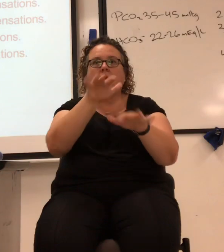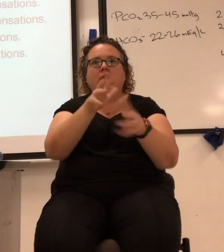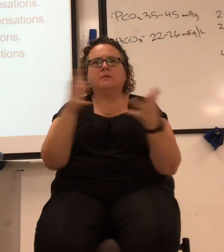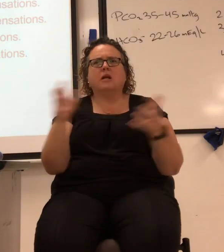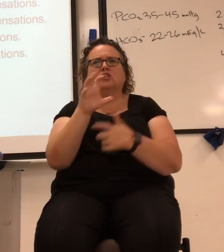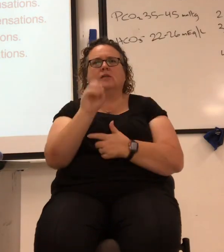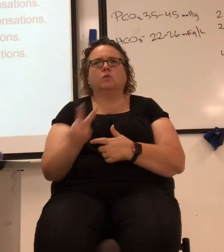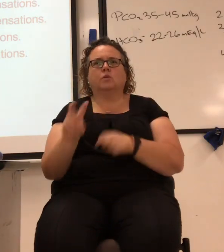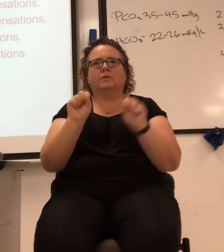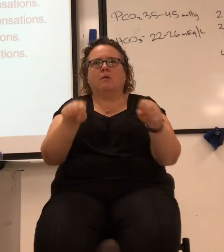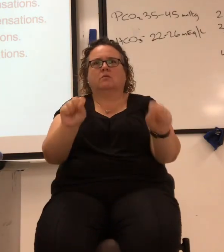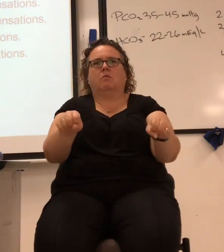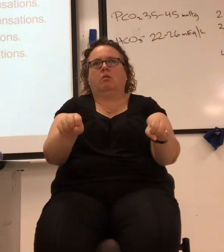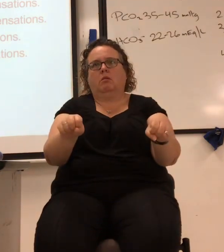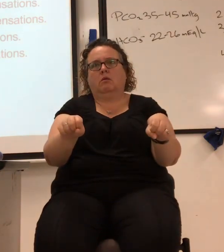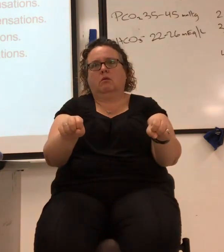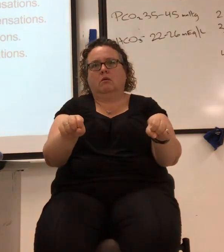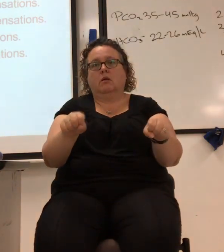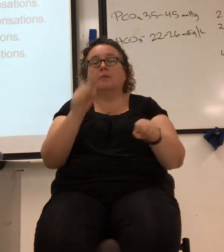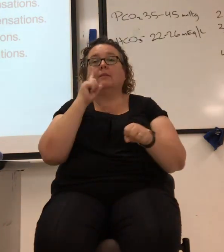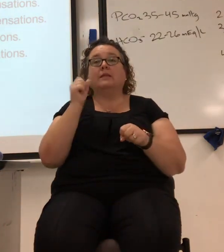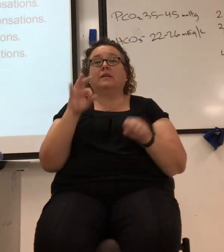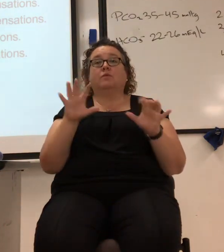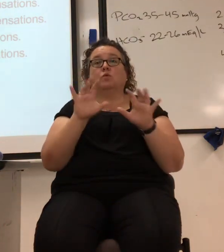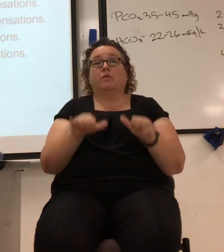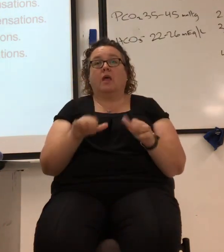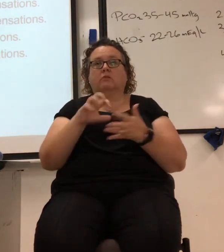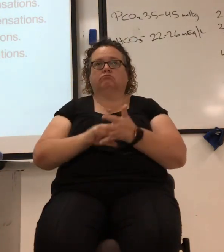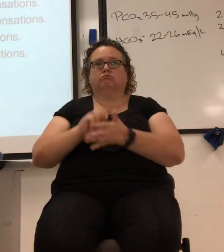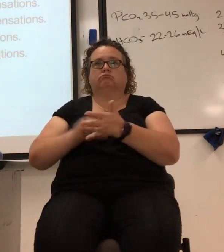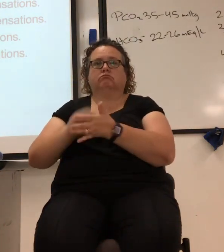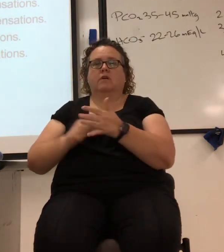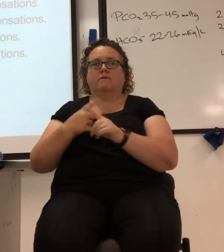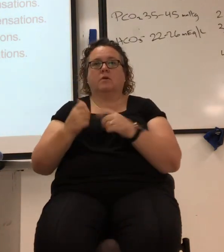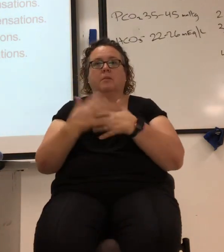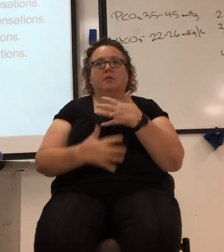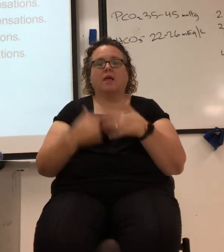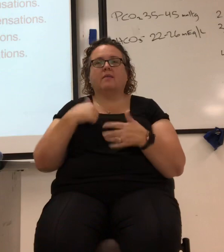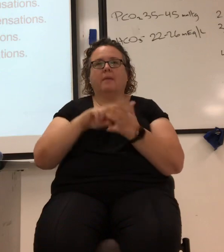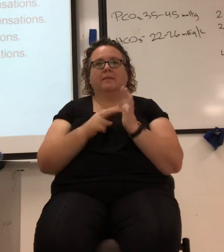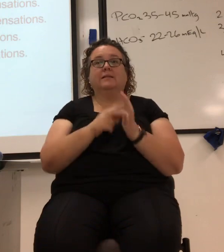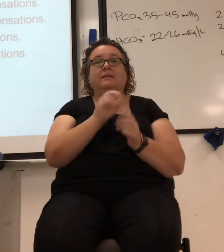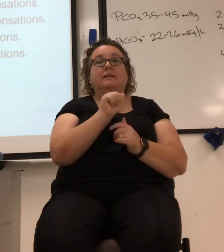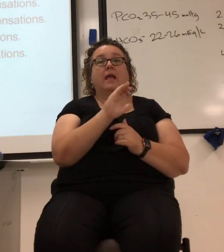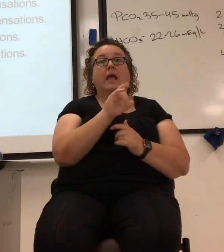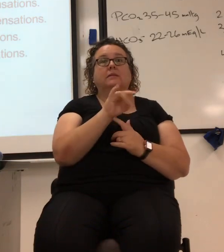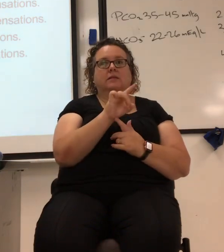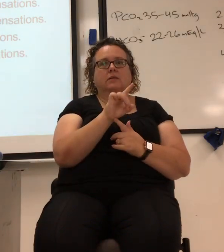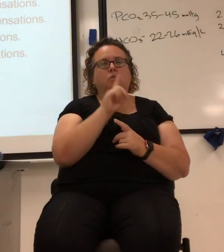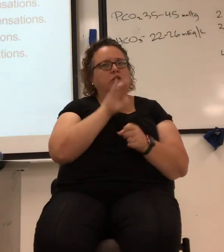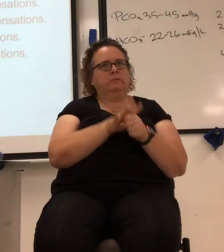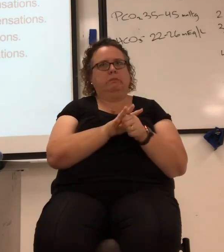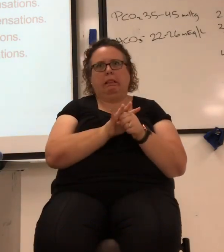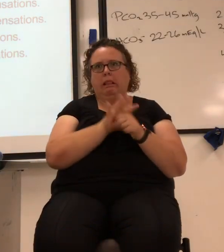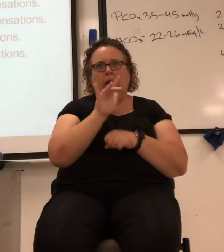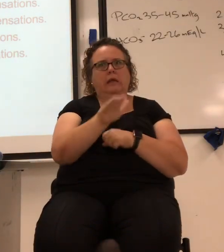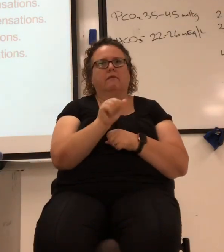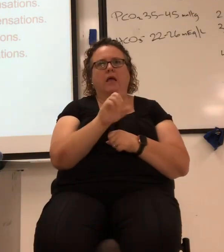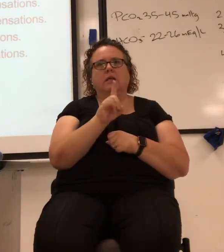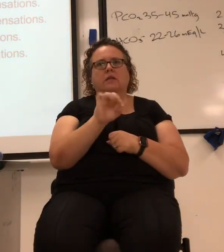Are they compensating for this? Are they trying to help? So look at the value. If it's outside the normal